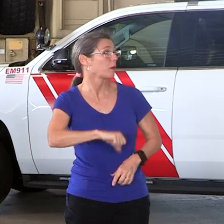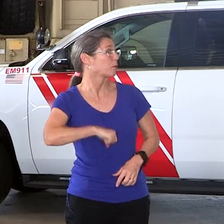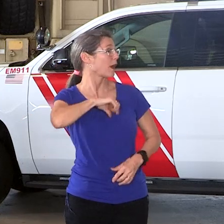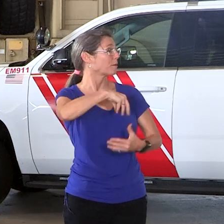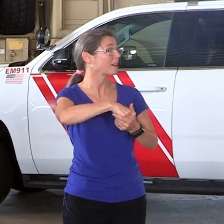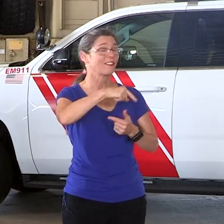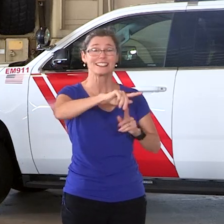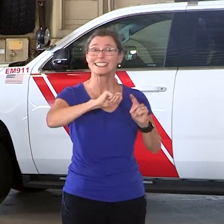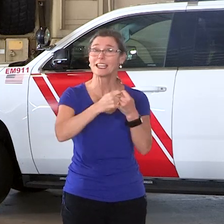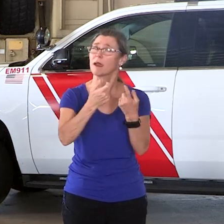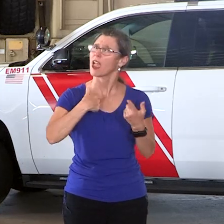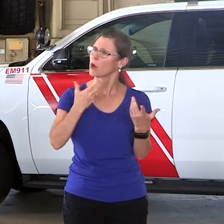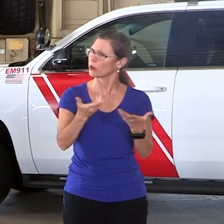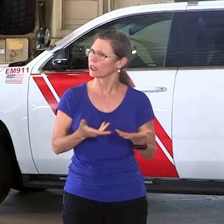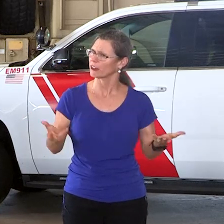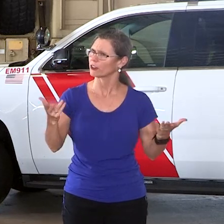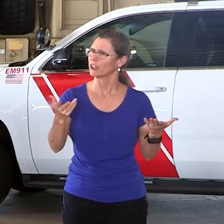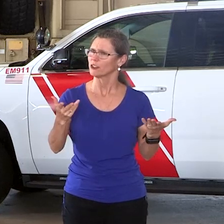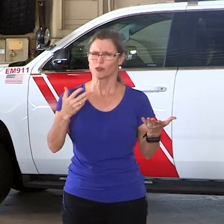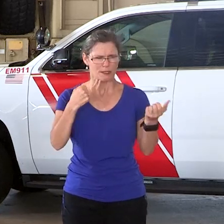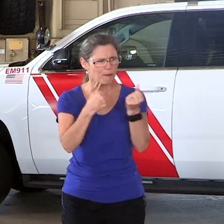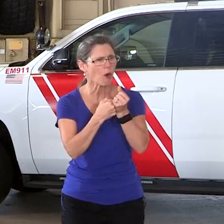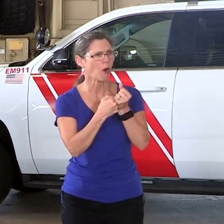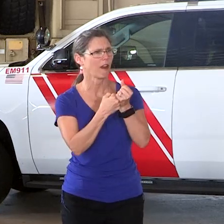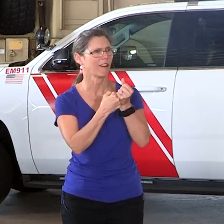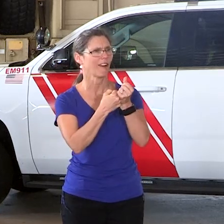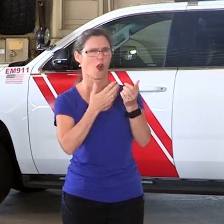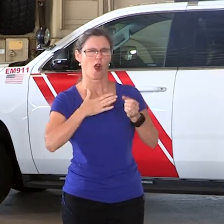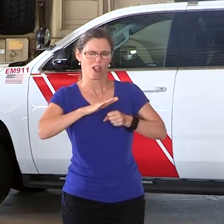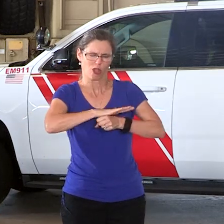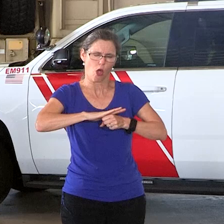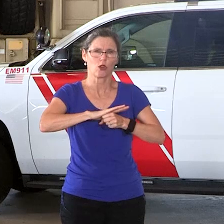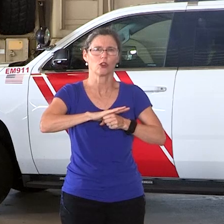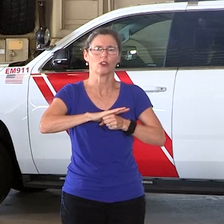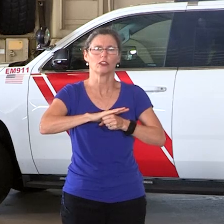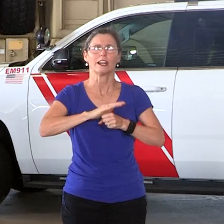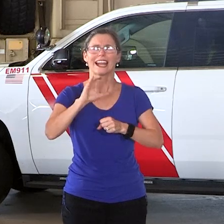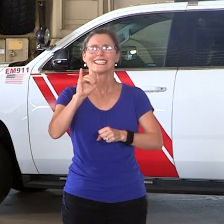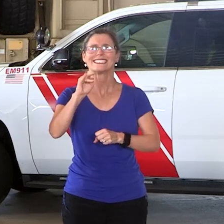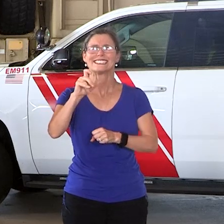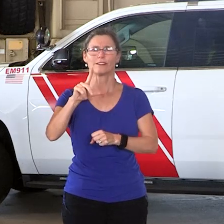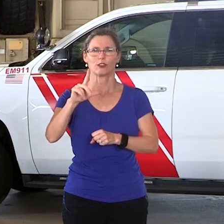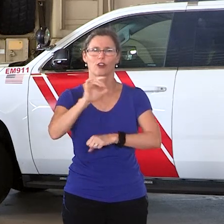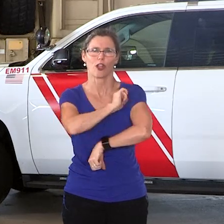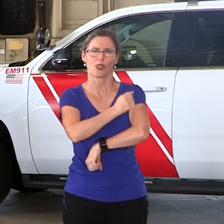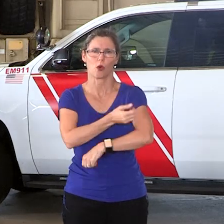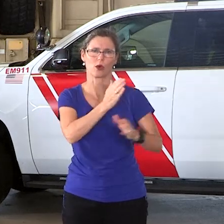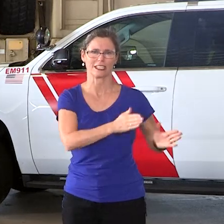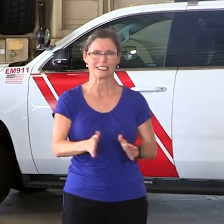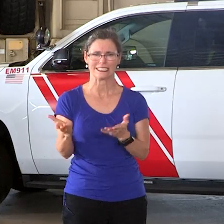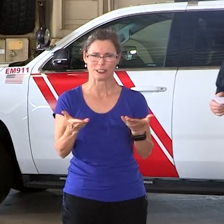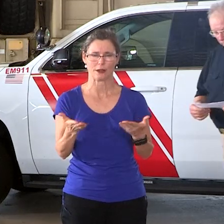and we are here, just to echo it, we're here in support of our local and civil authorities here. Thank you.